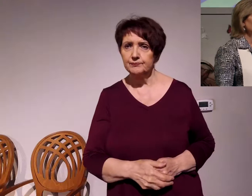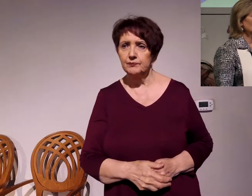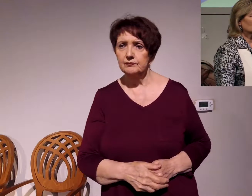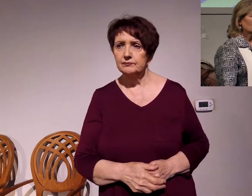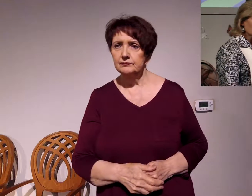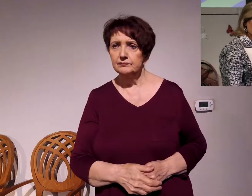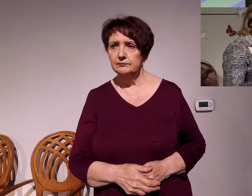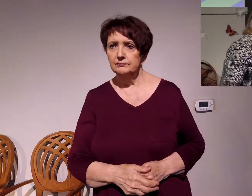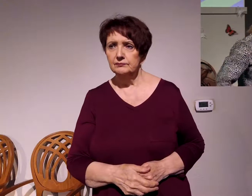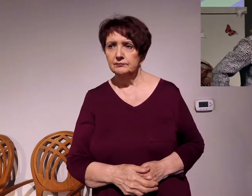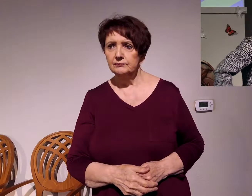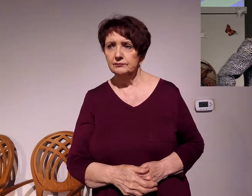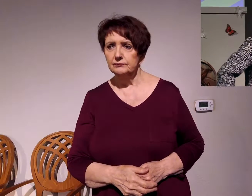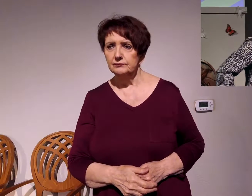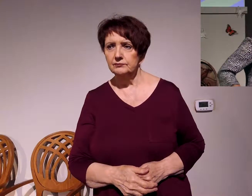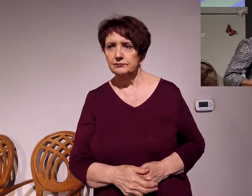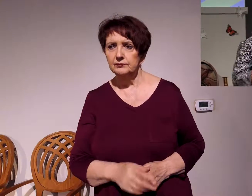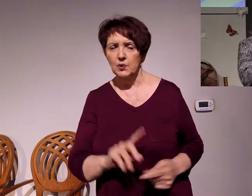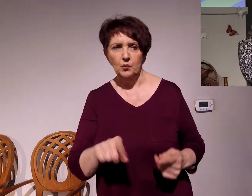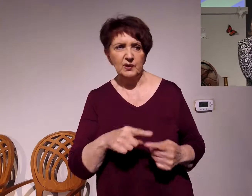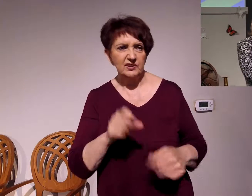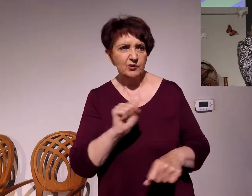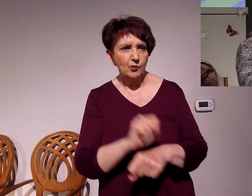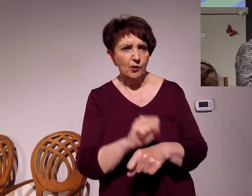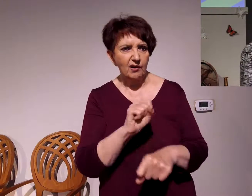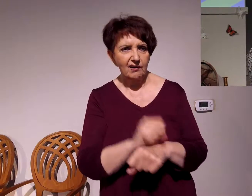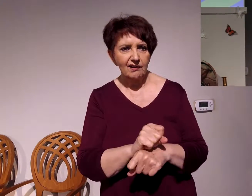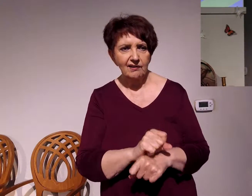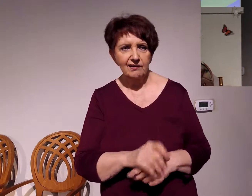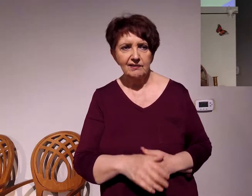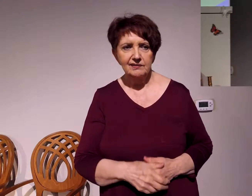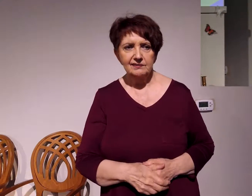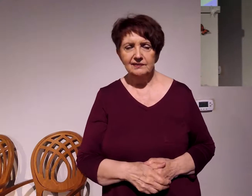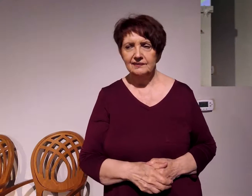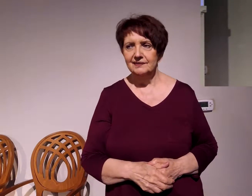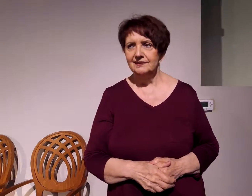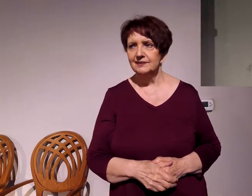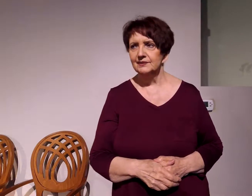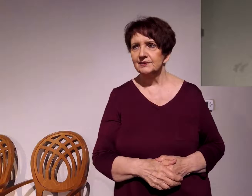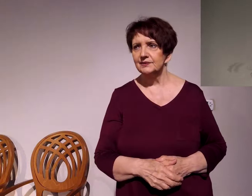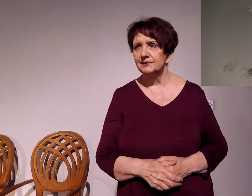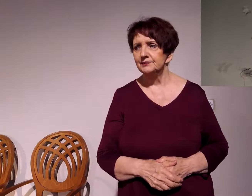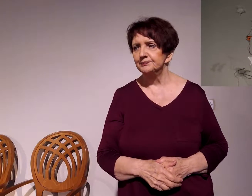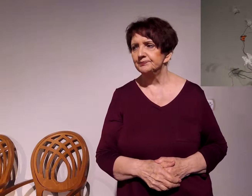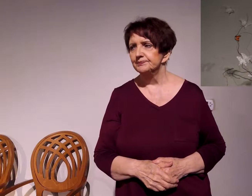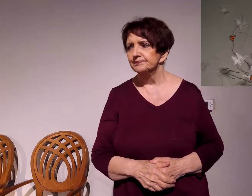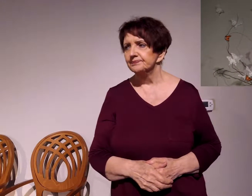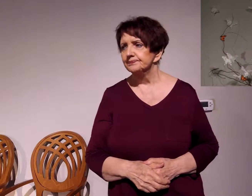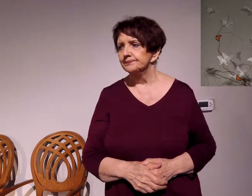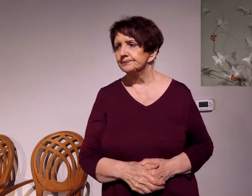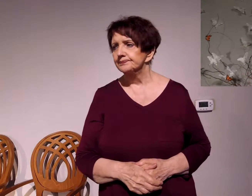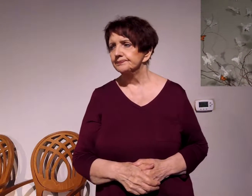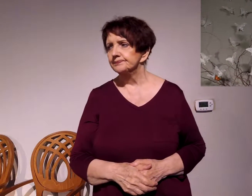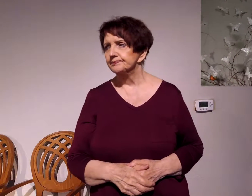Goodness, When did you have time to go to work? 20 years old. 20 years old.